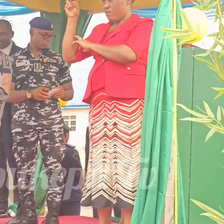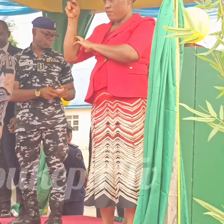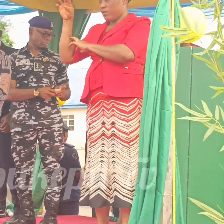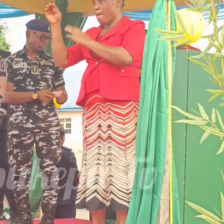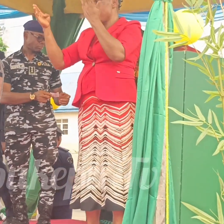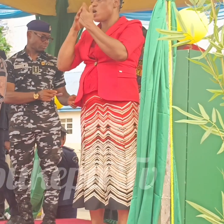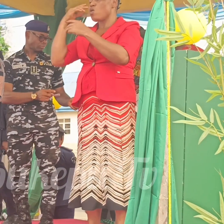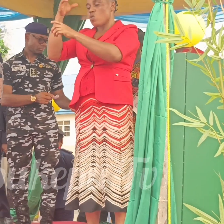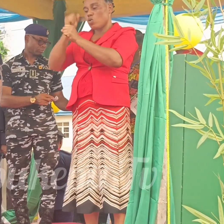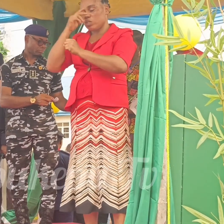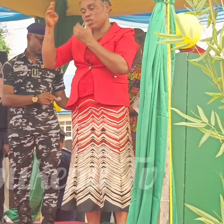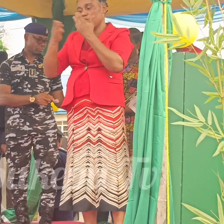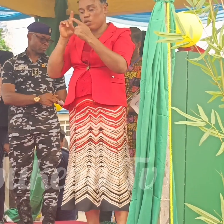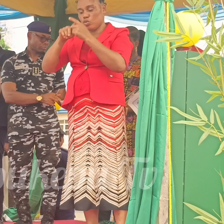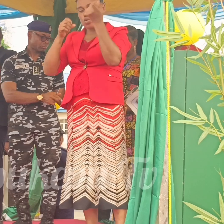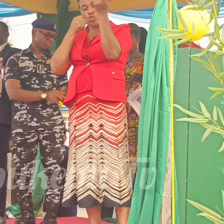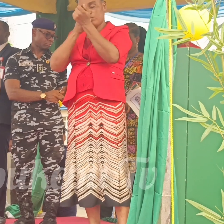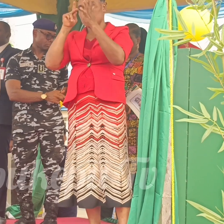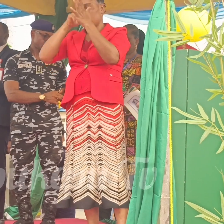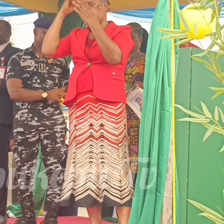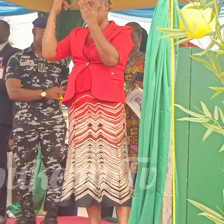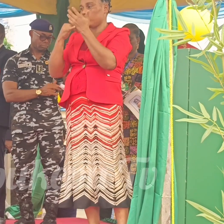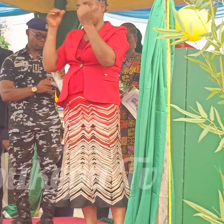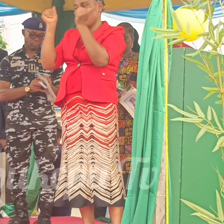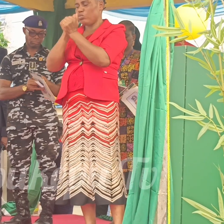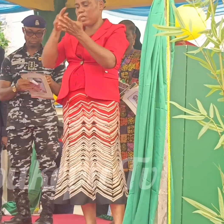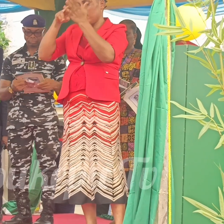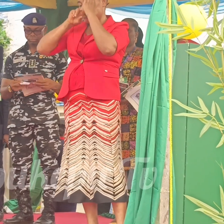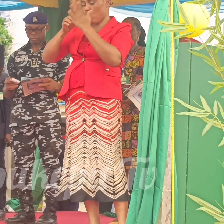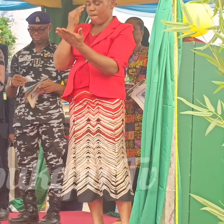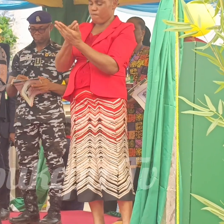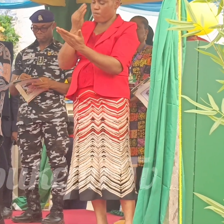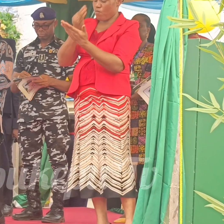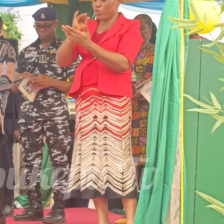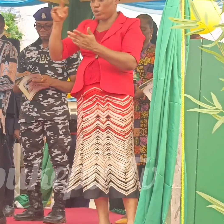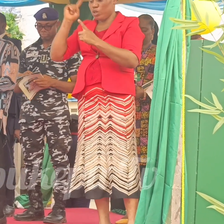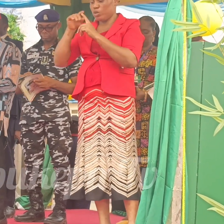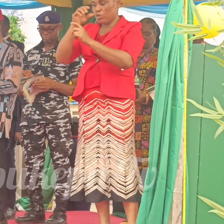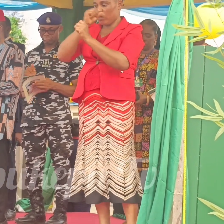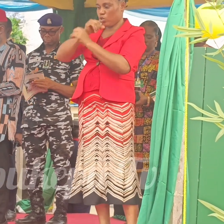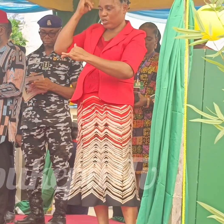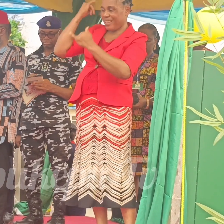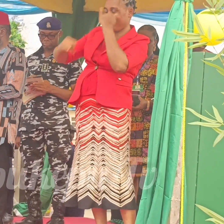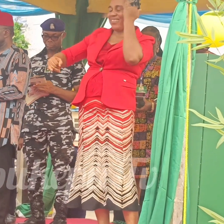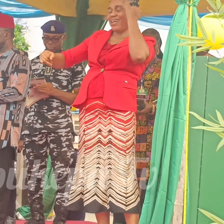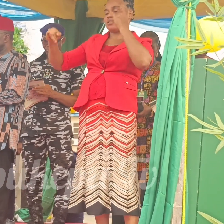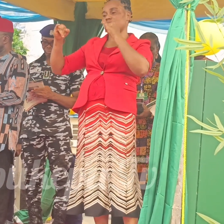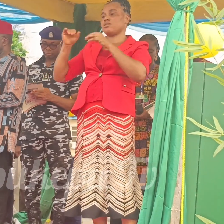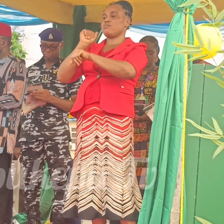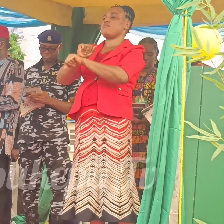who got his bank to support the project with the required funding to get to the last mile.